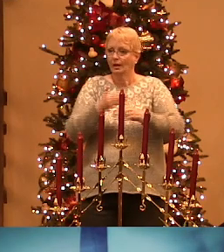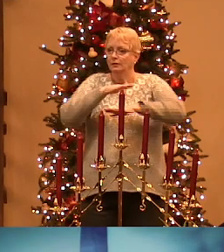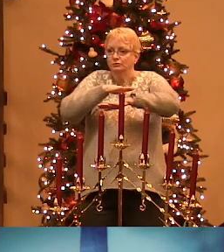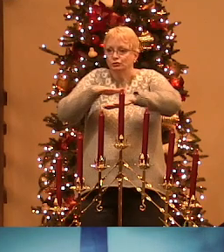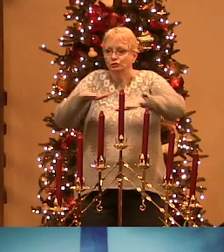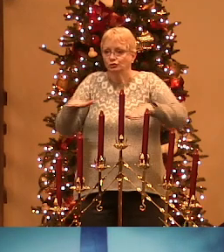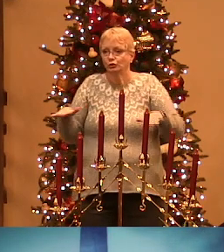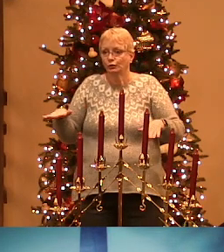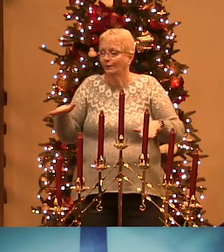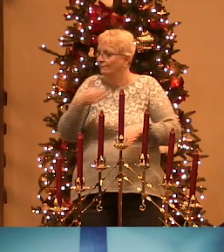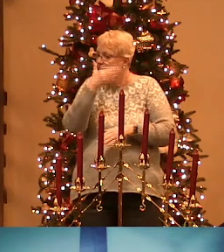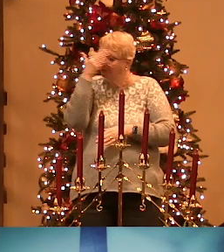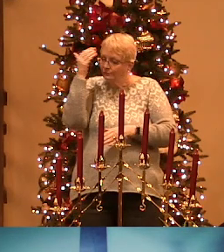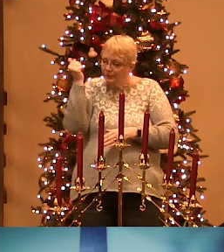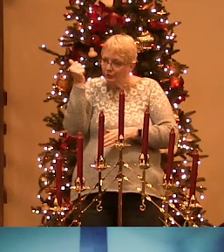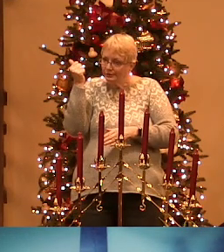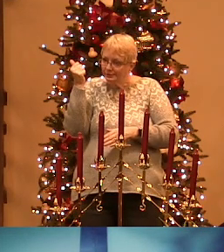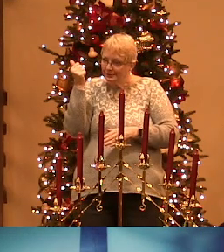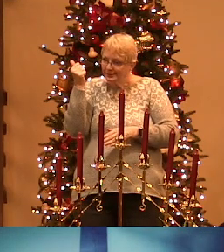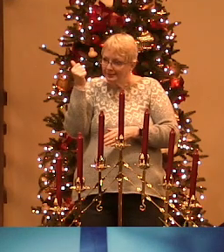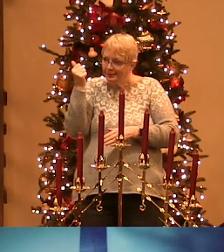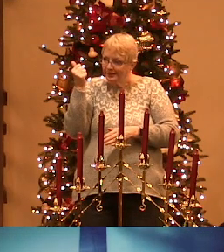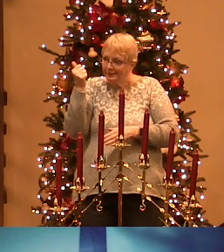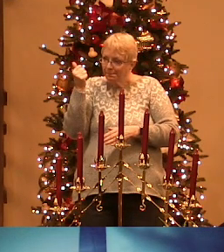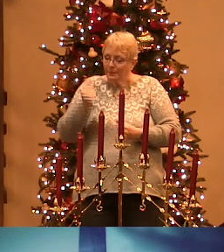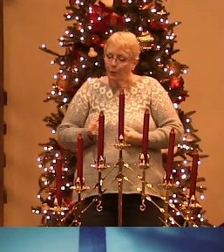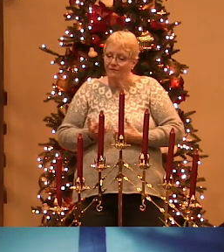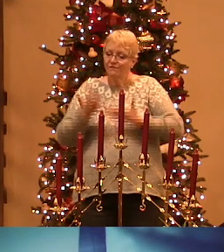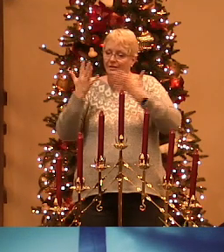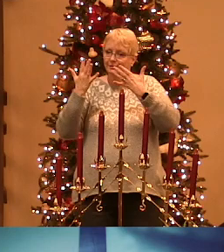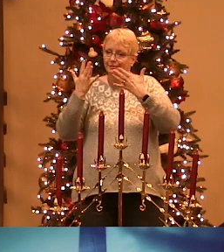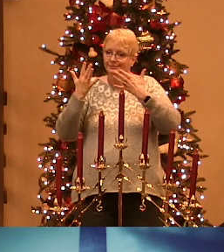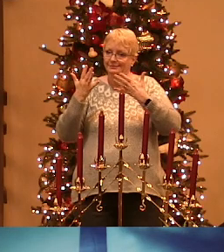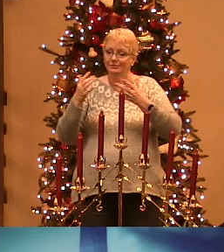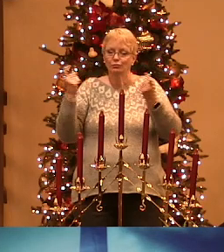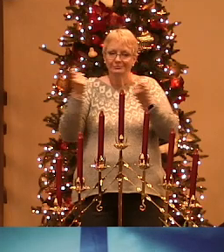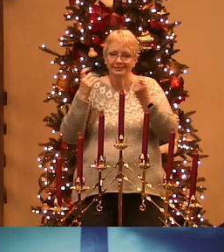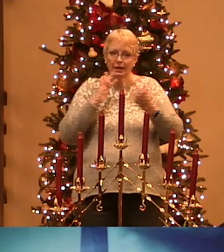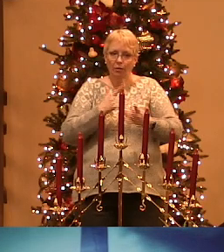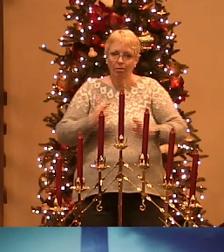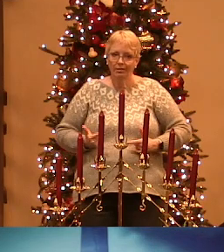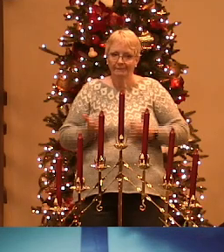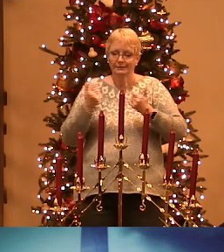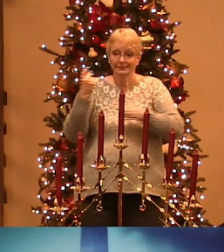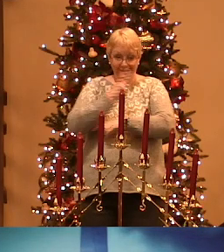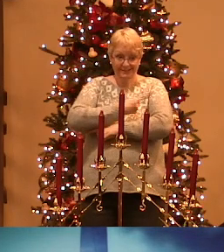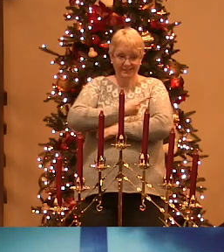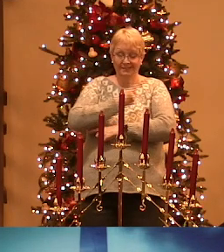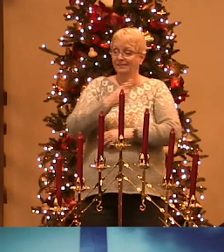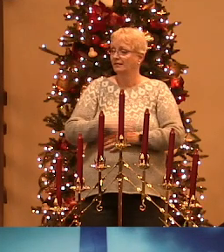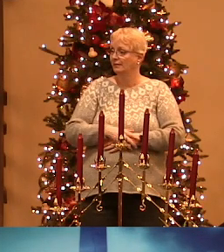only, my encouragement, my exhortation for all of us,